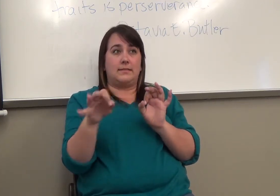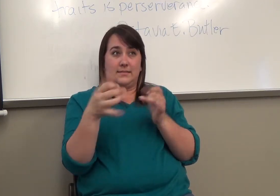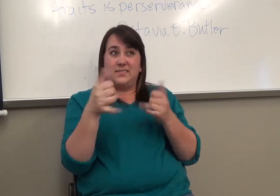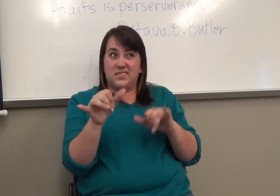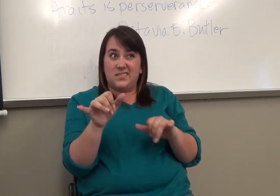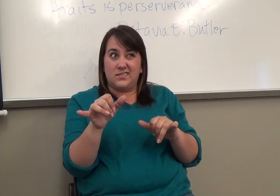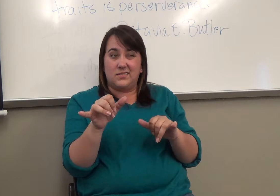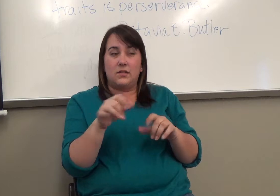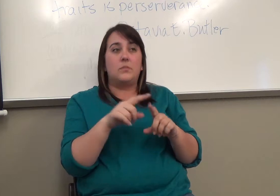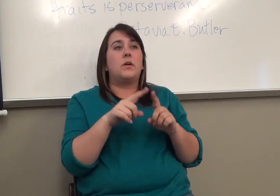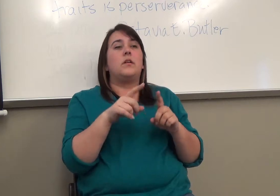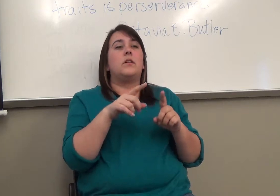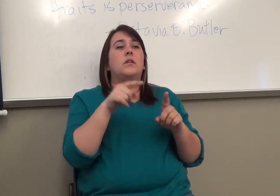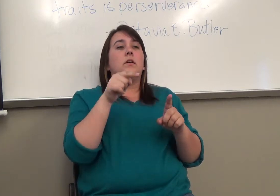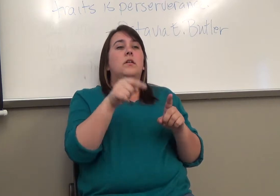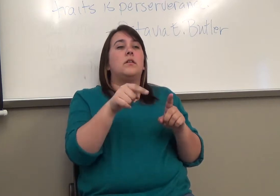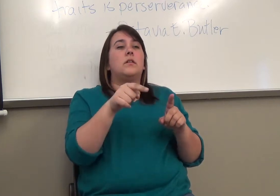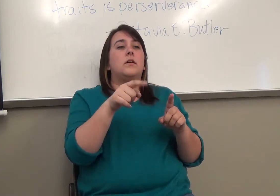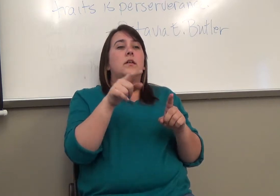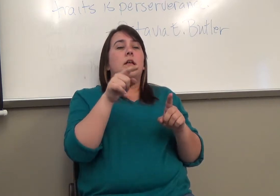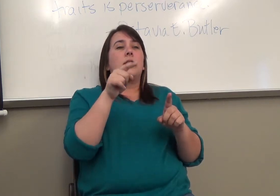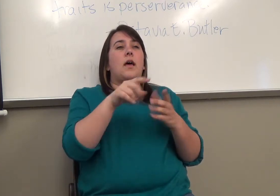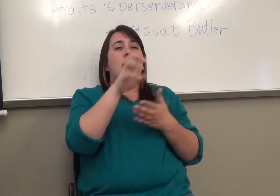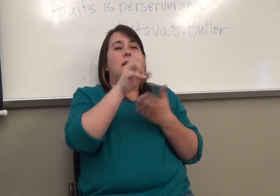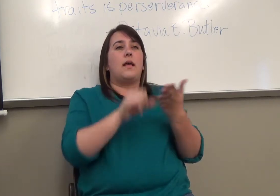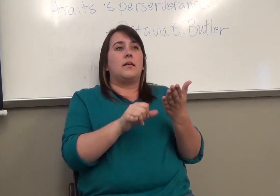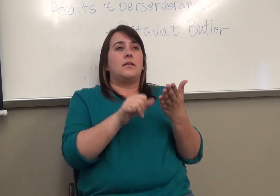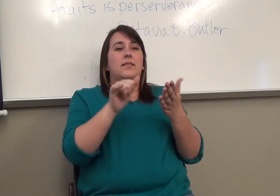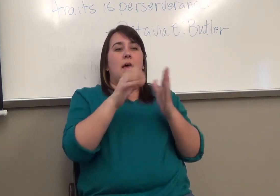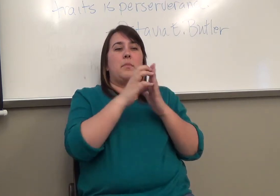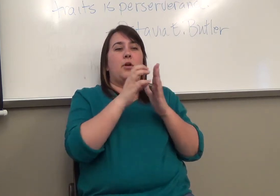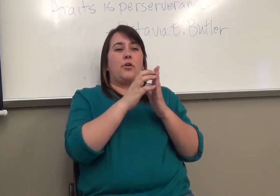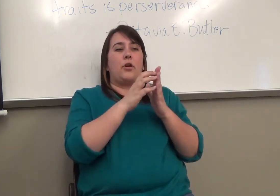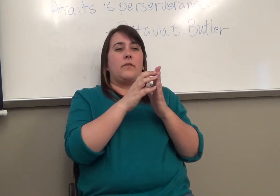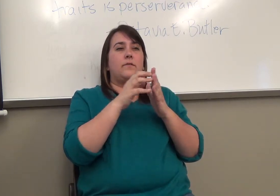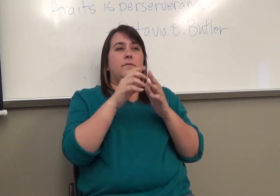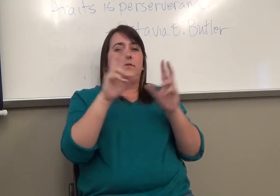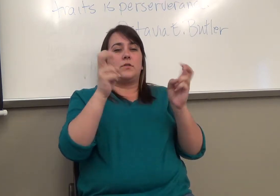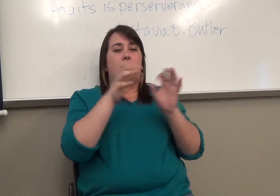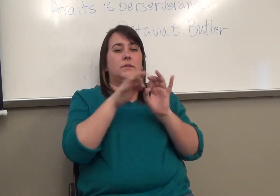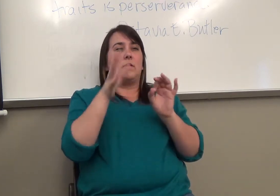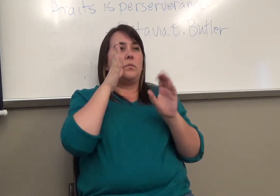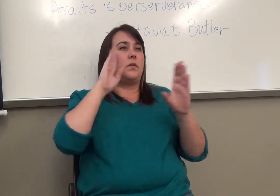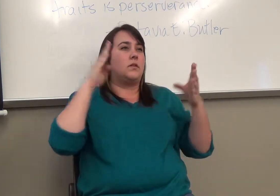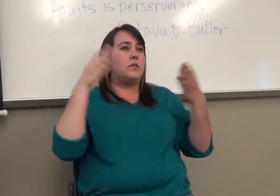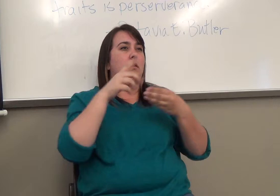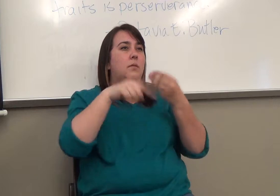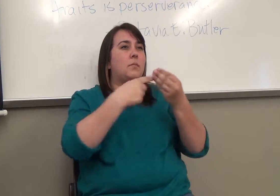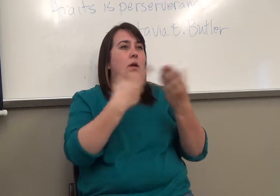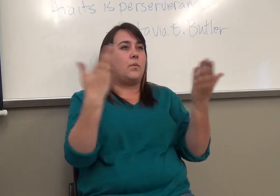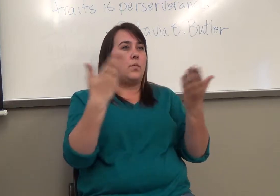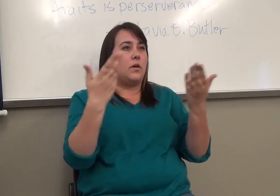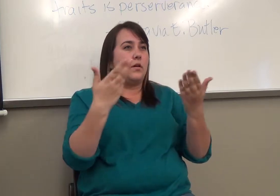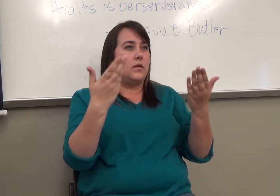the topic sentence of this paragraph gonna be about? This is gonna be about hard work.